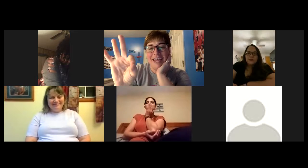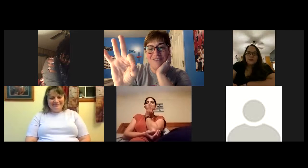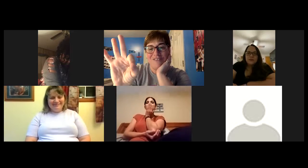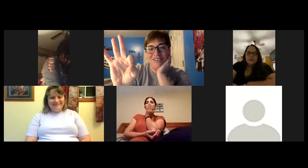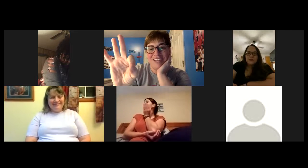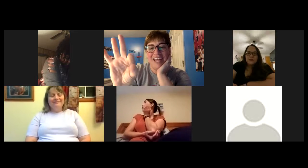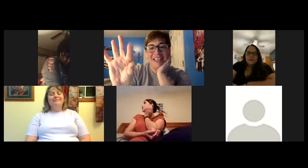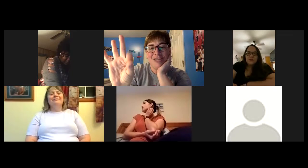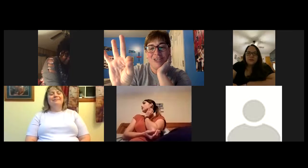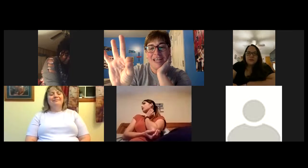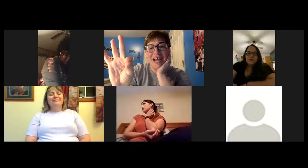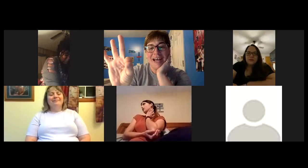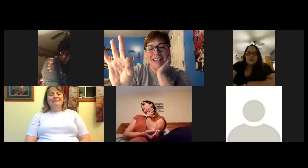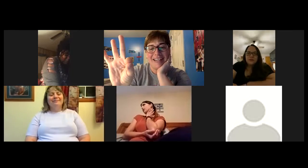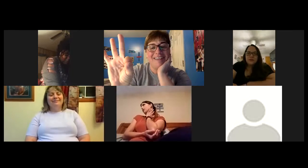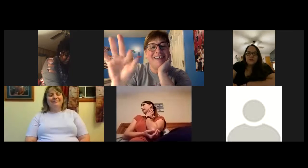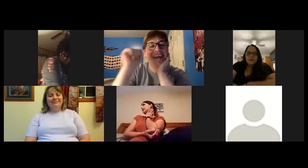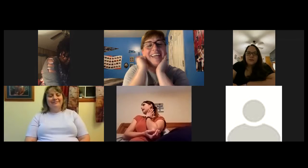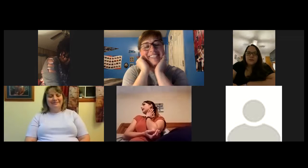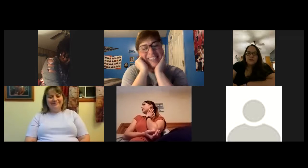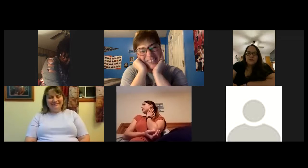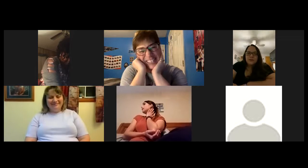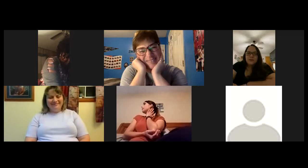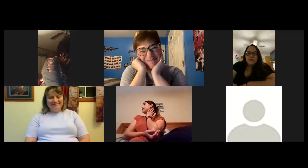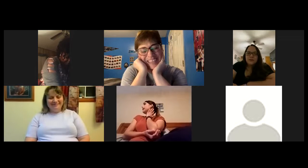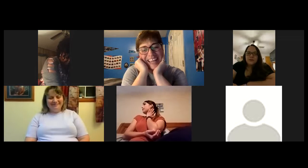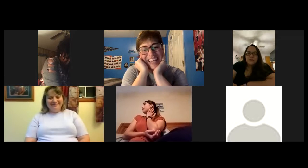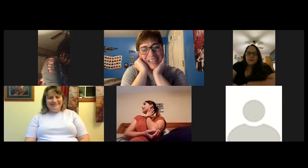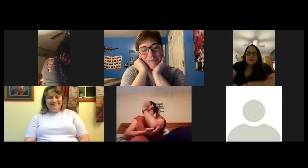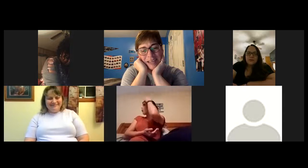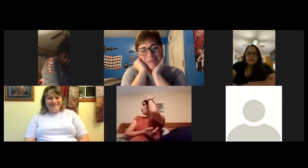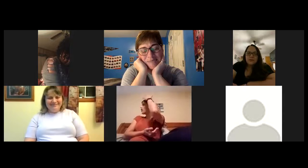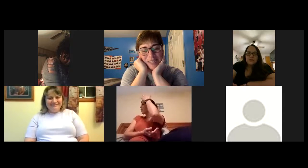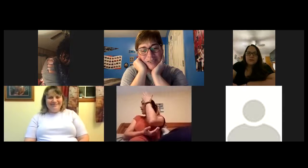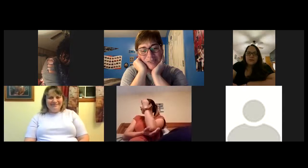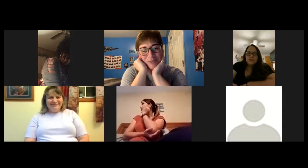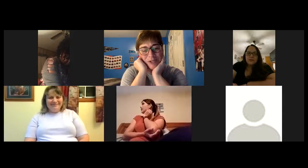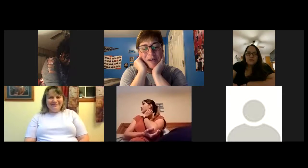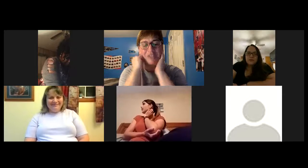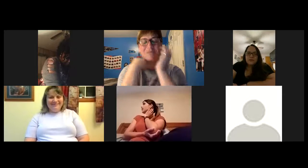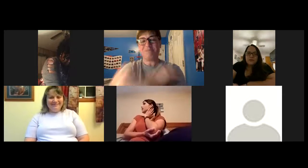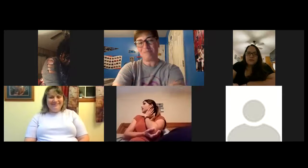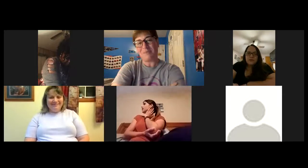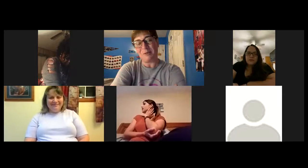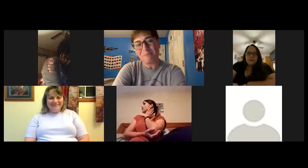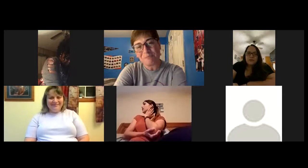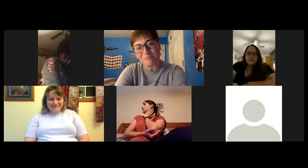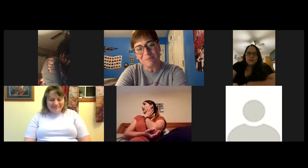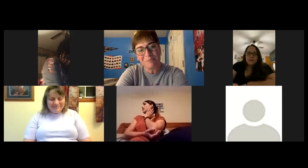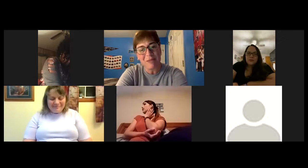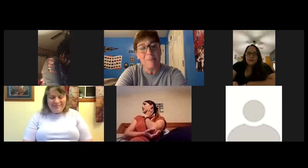the F and then you get 9. And so it can be, you know, a little too much.